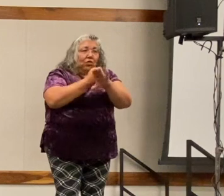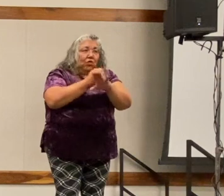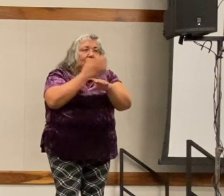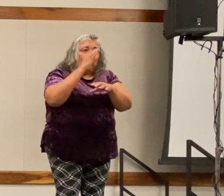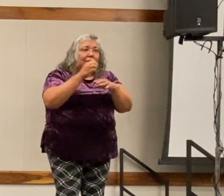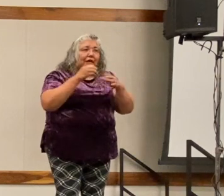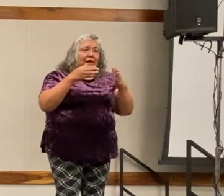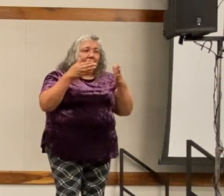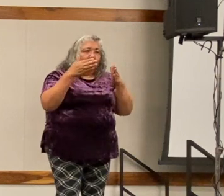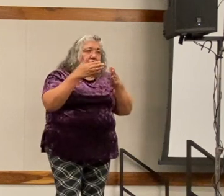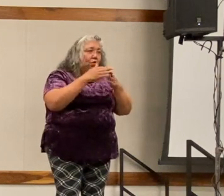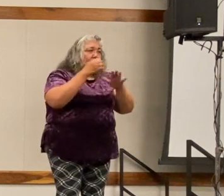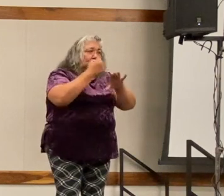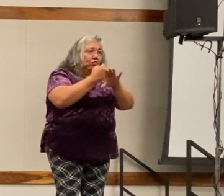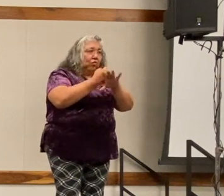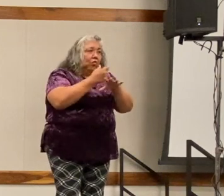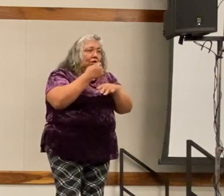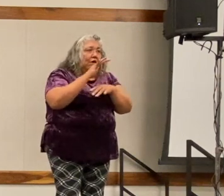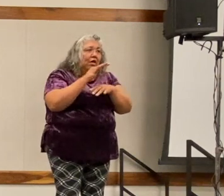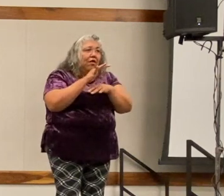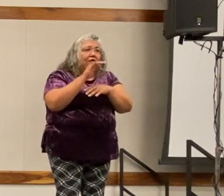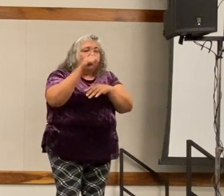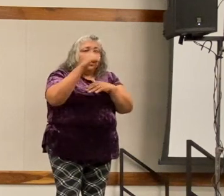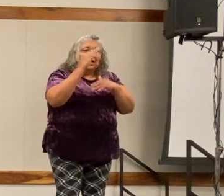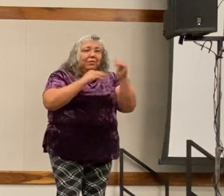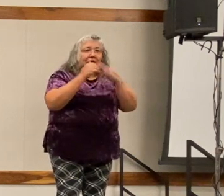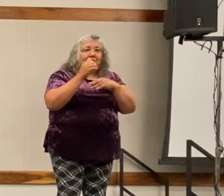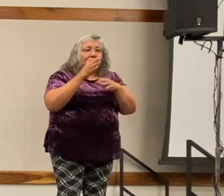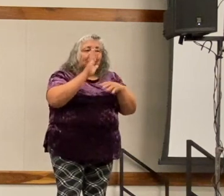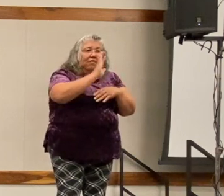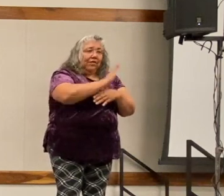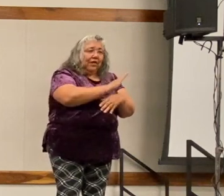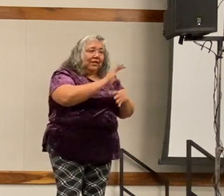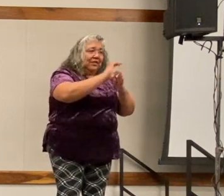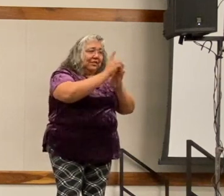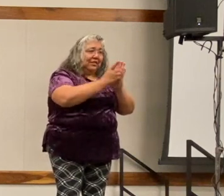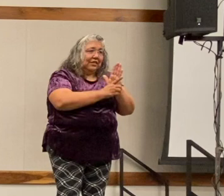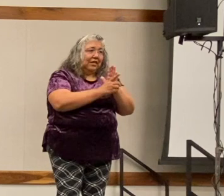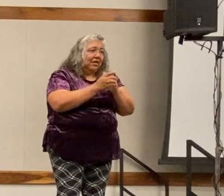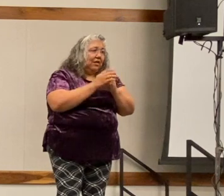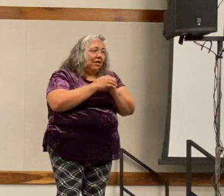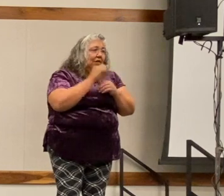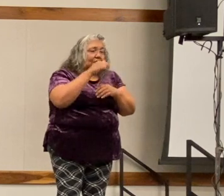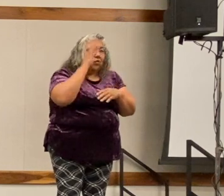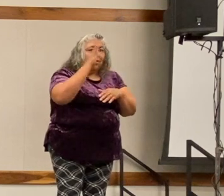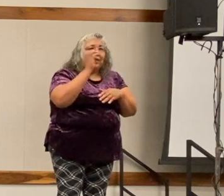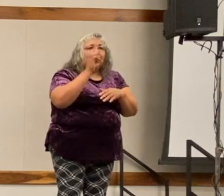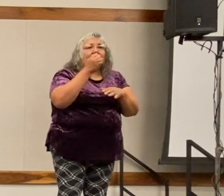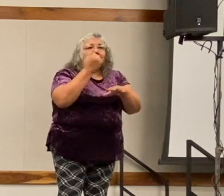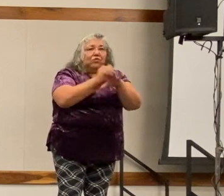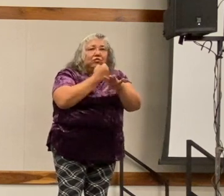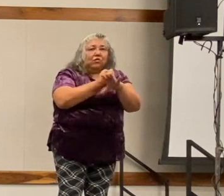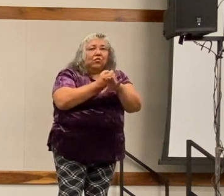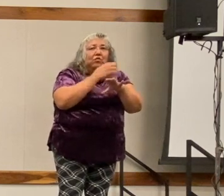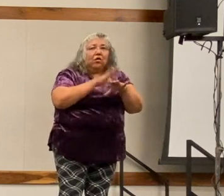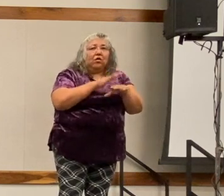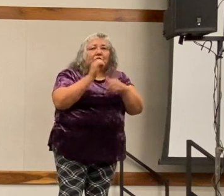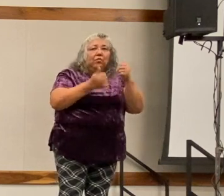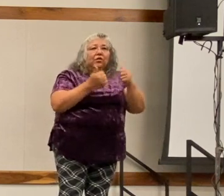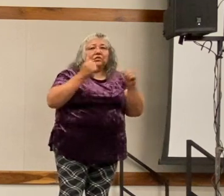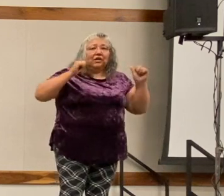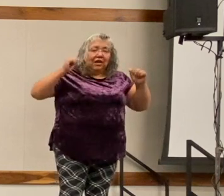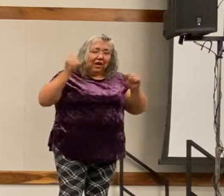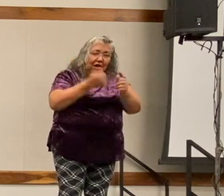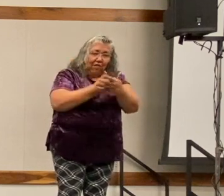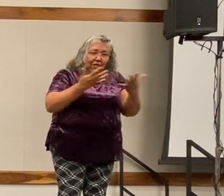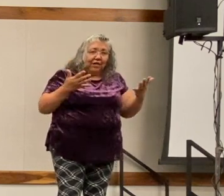the cornerstone of a figurative building of his design. And it would be the stone on which everything else